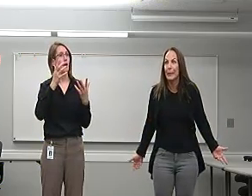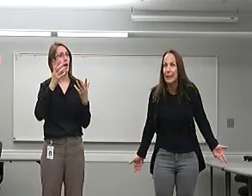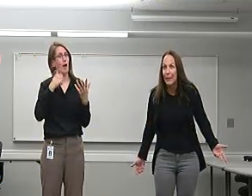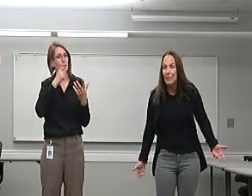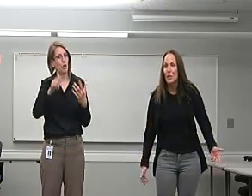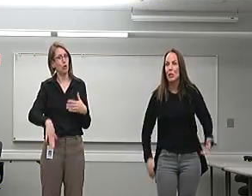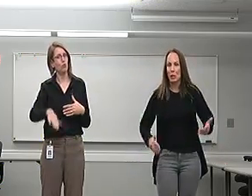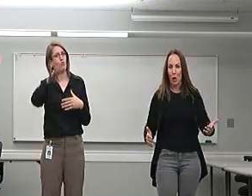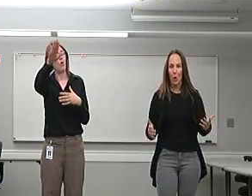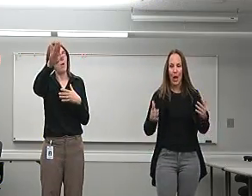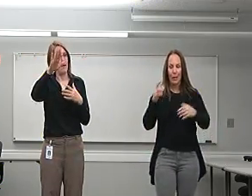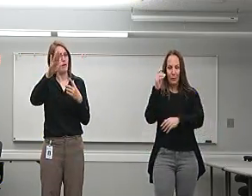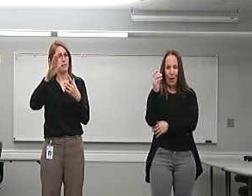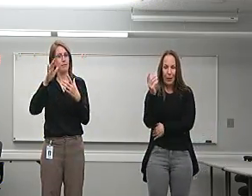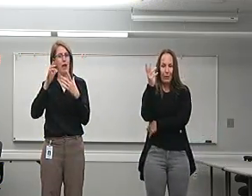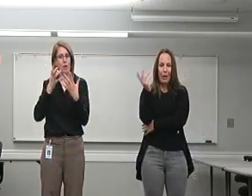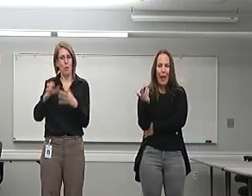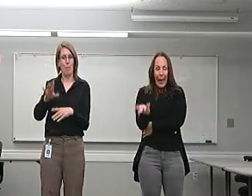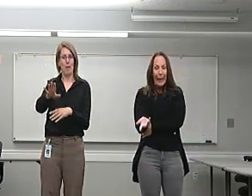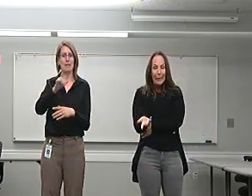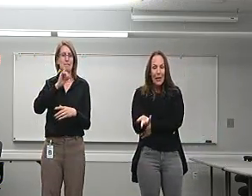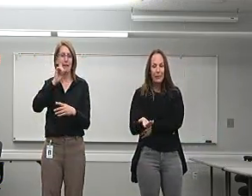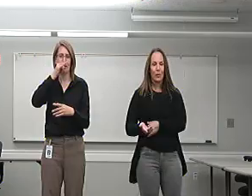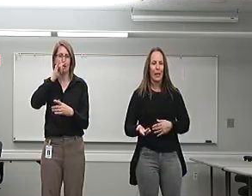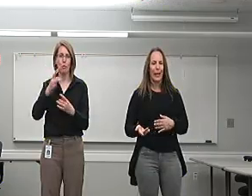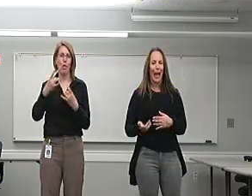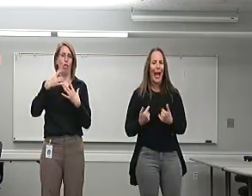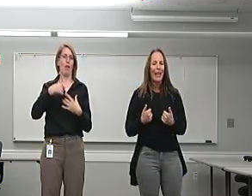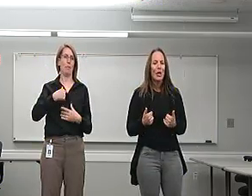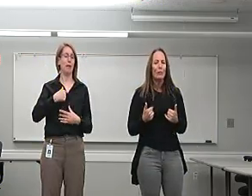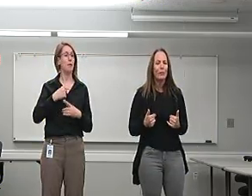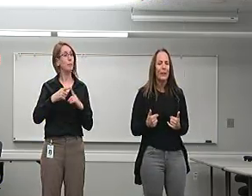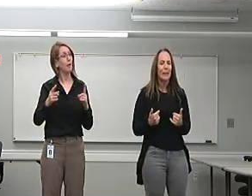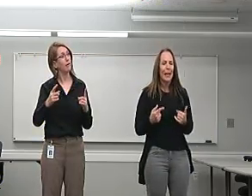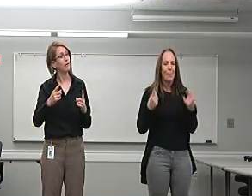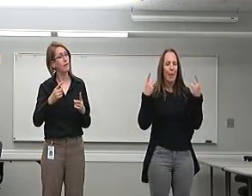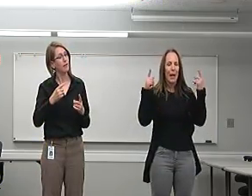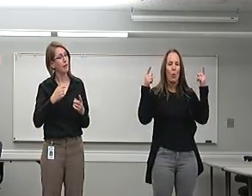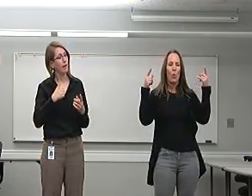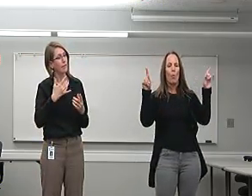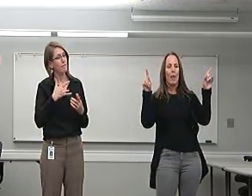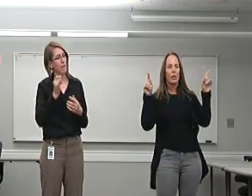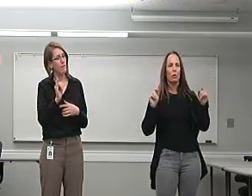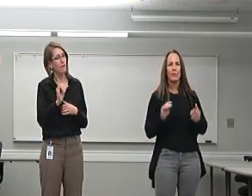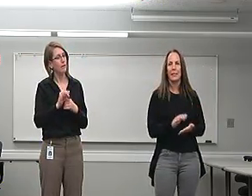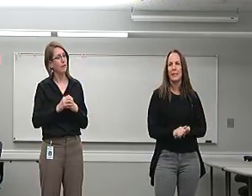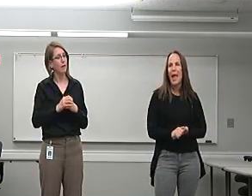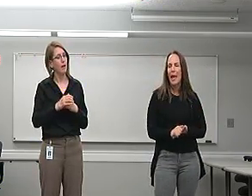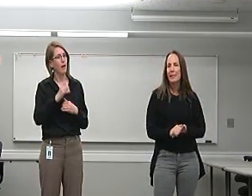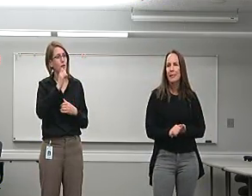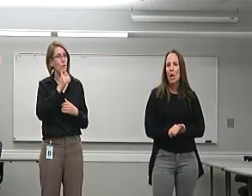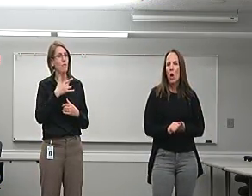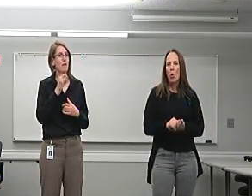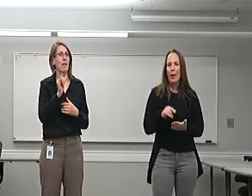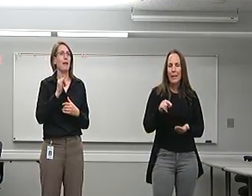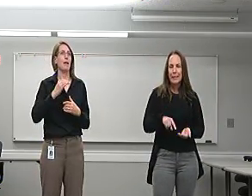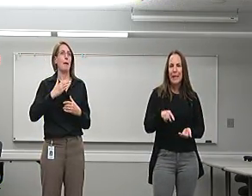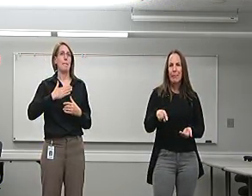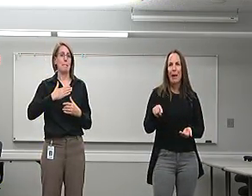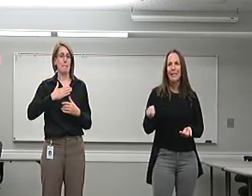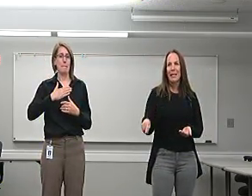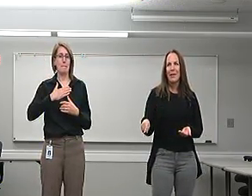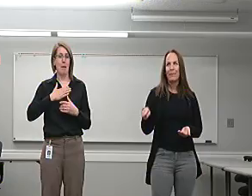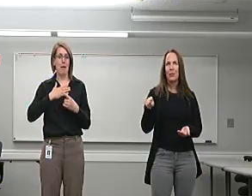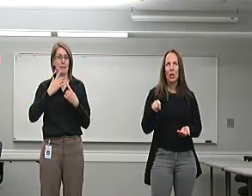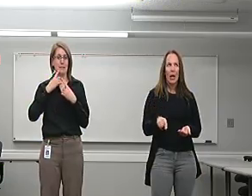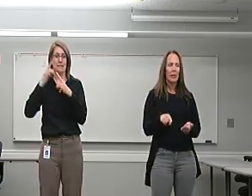So I felt like I don't feel like my measure of success is that my deaf child